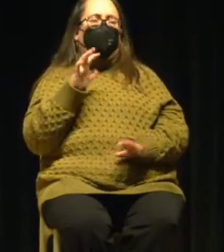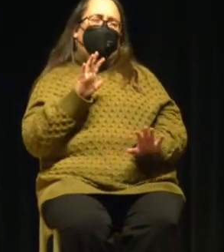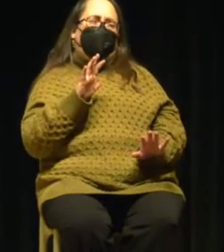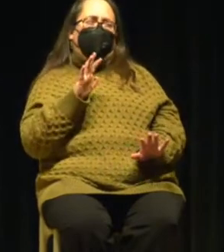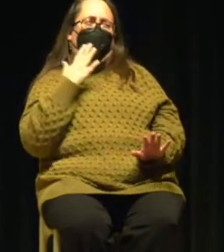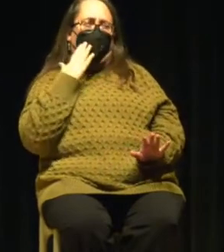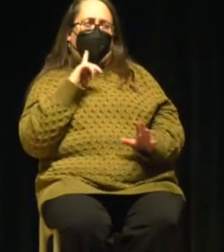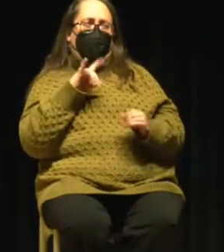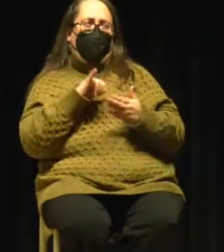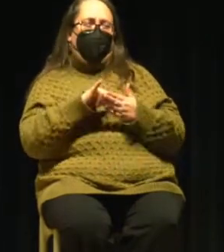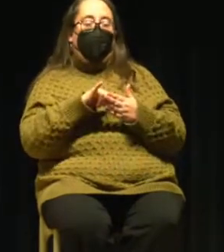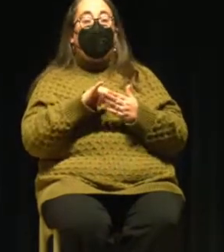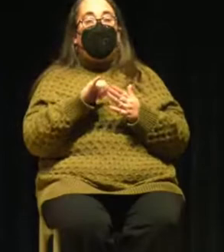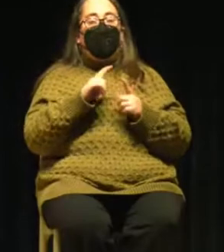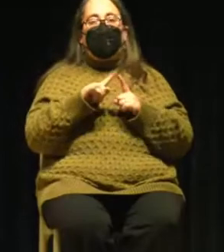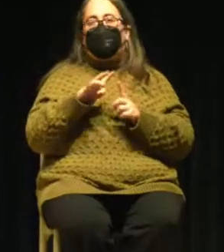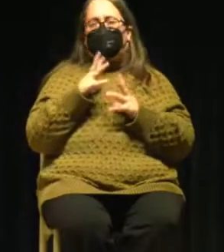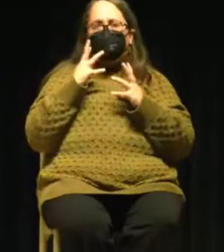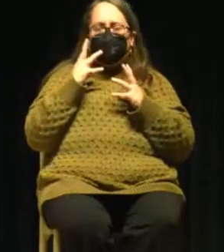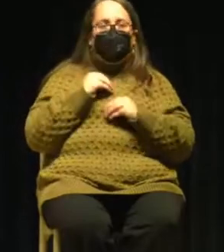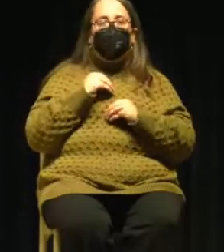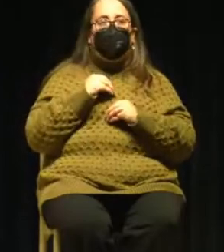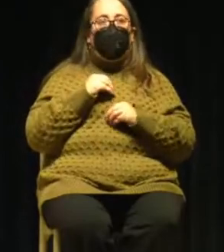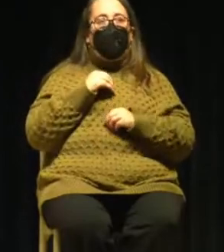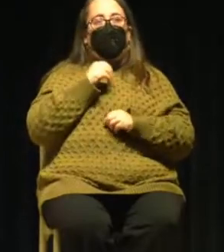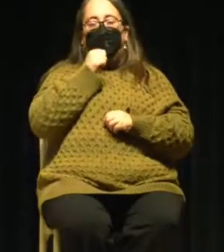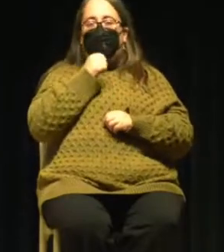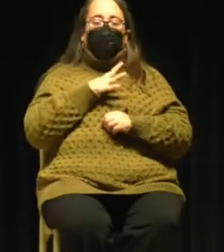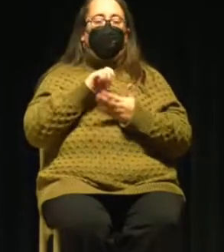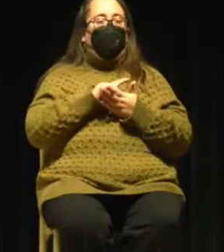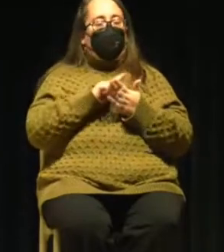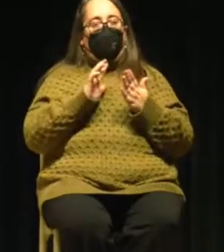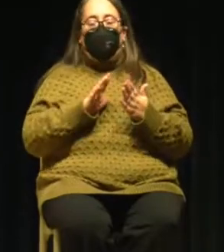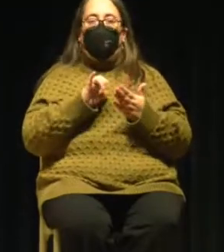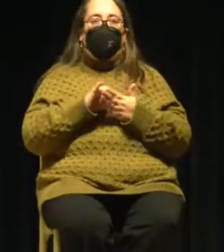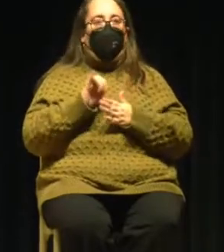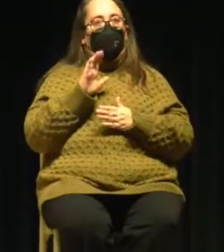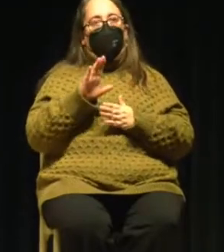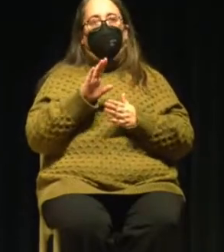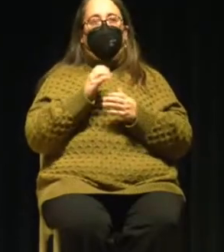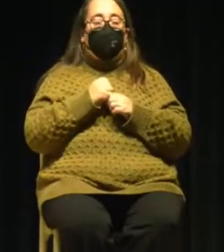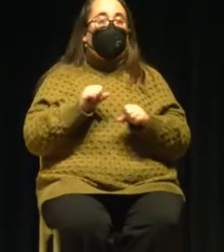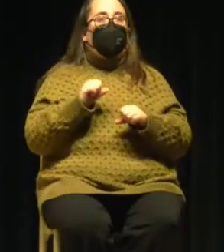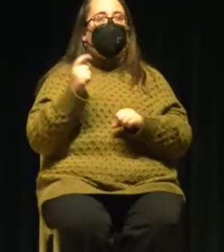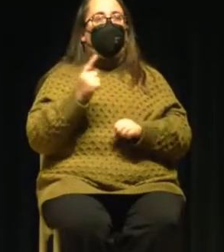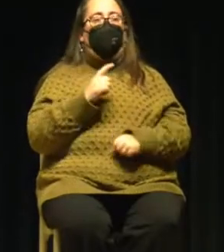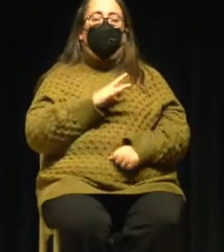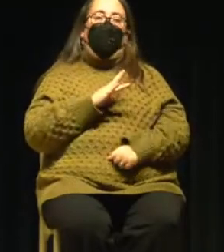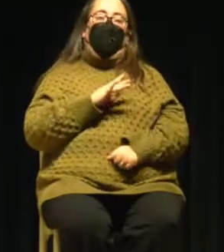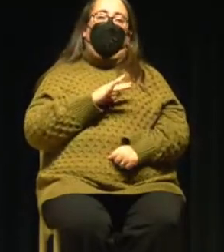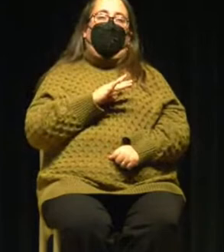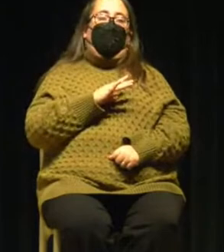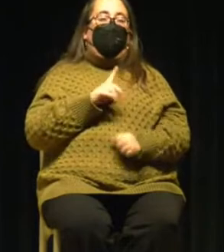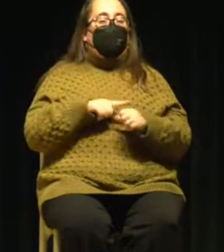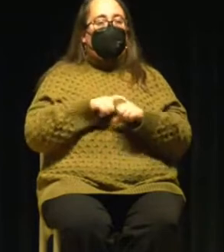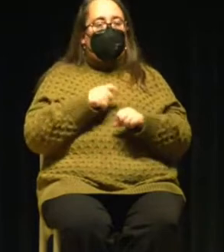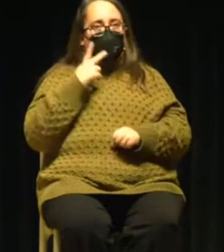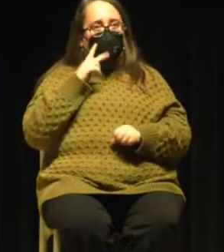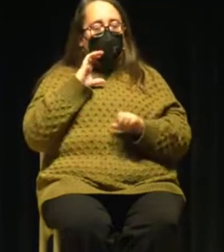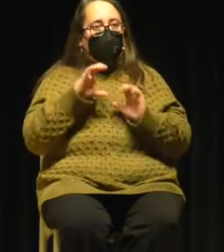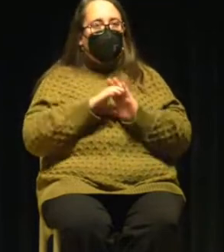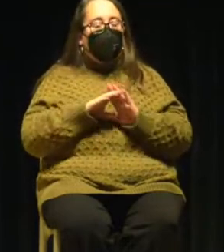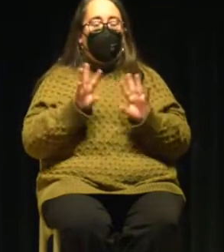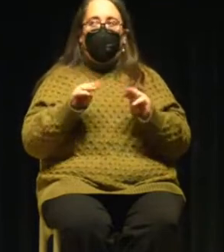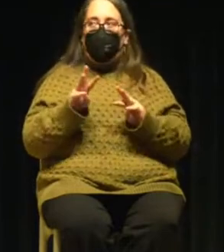no, like the super striking, you know, lady lawyer who was going to, you know, free someone. I mean, that's what I, like, the first time I saw your picture, I was like, oh my